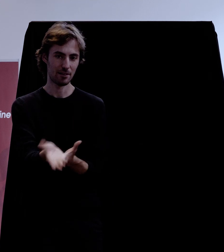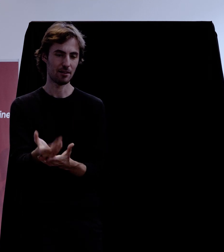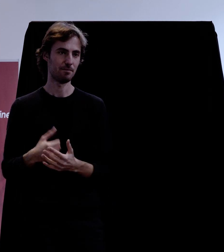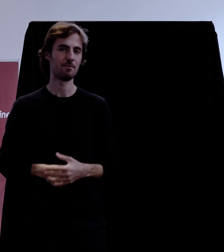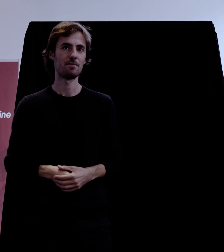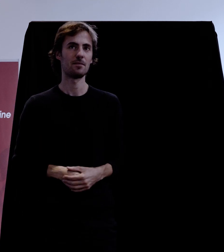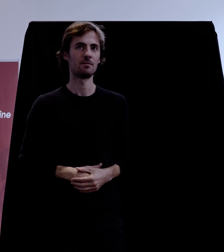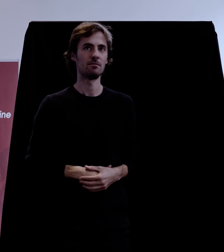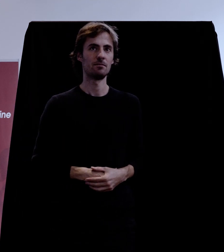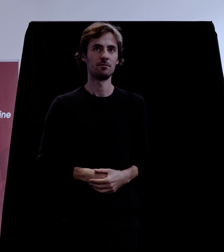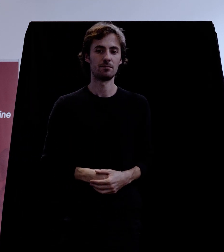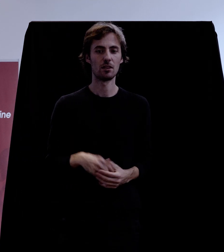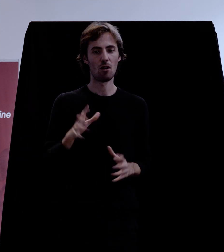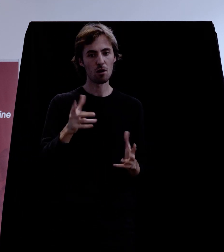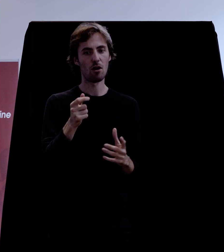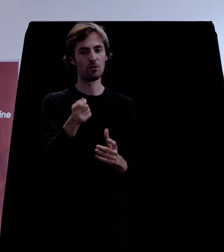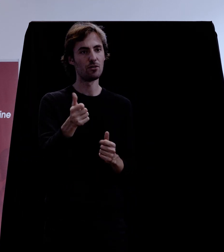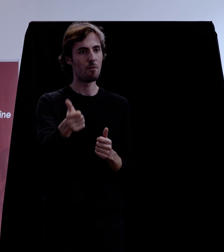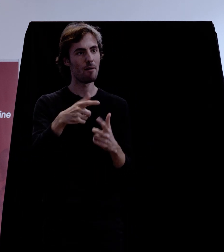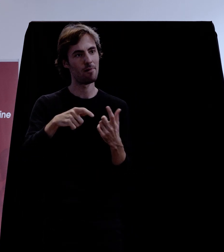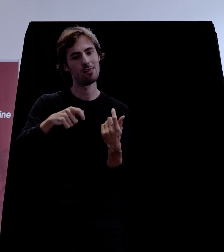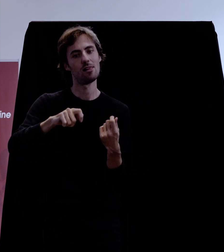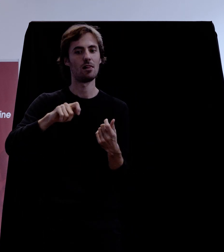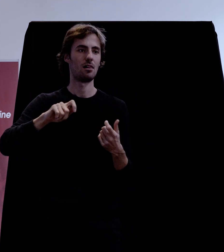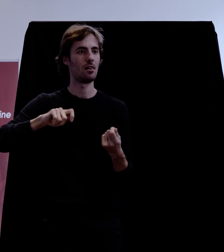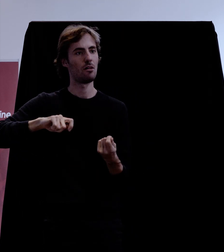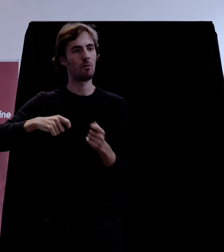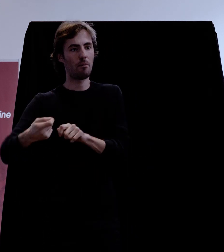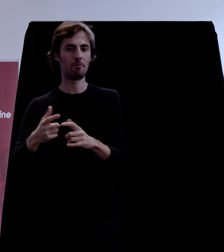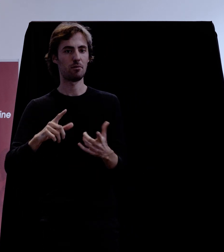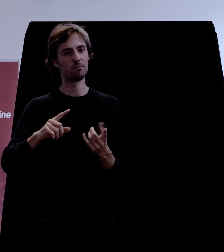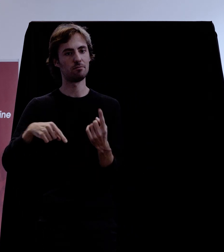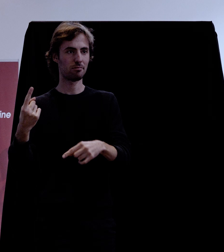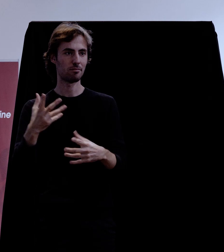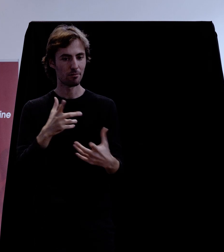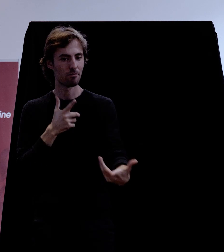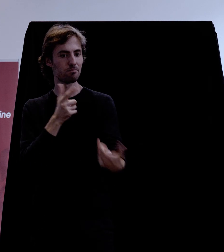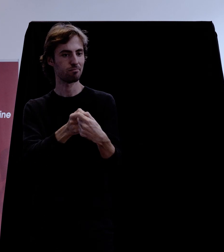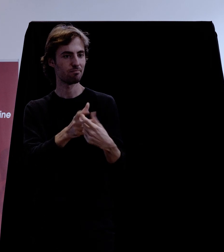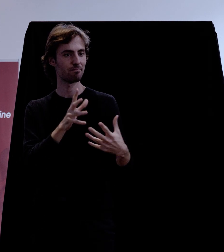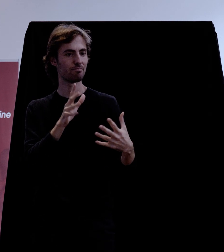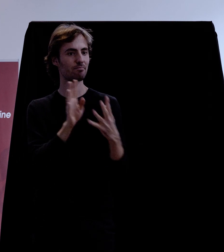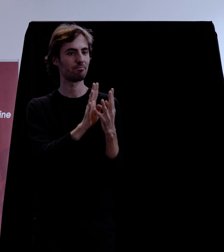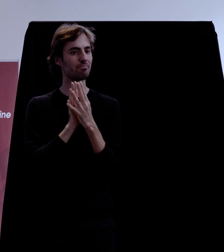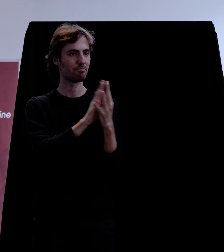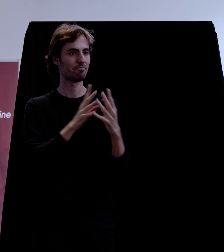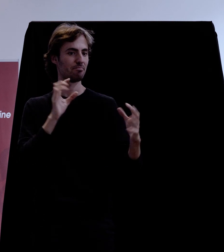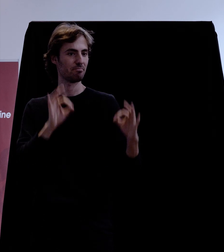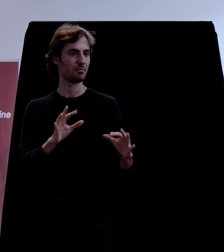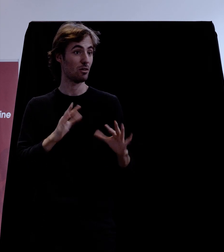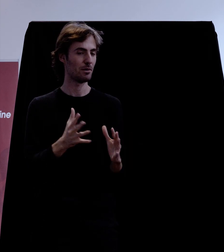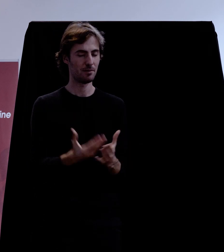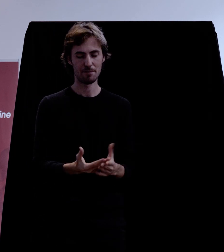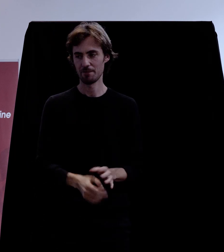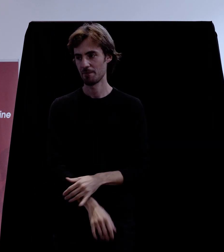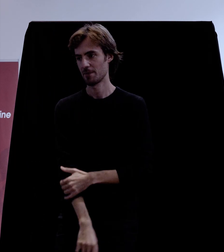It's really difficult. On the other hand, I find that so many children with charge